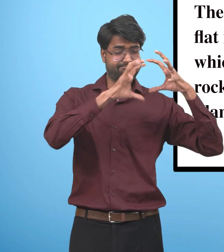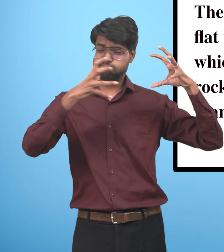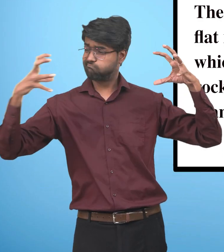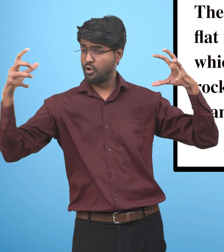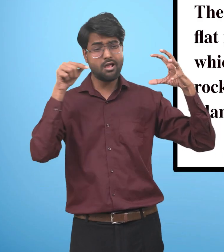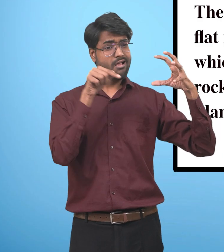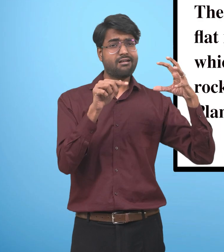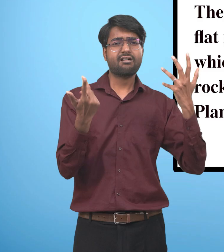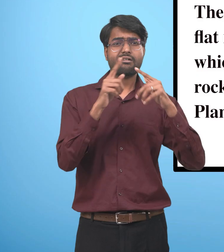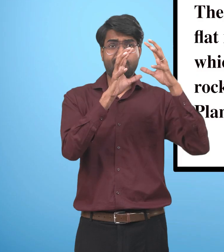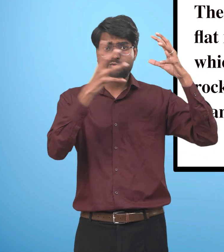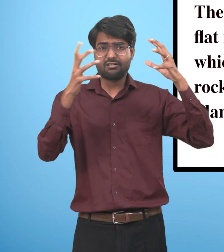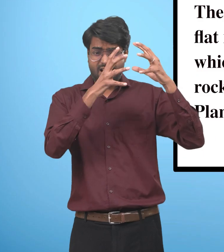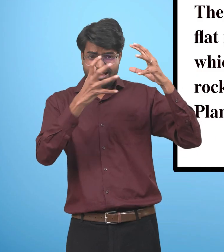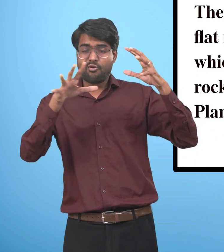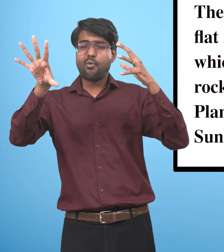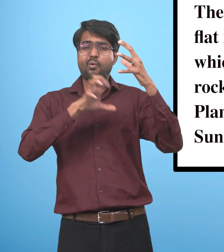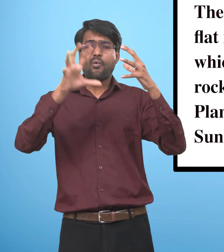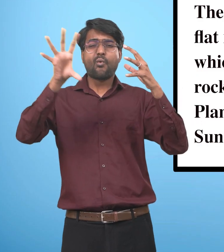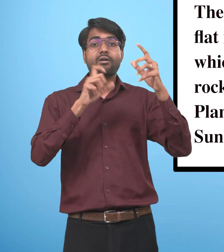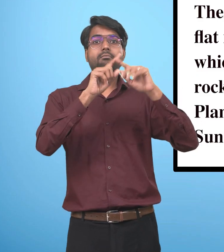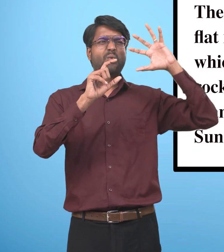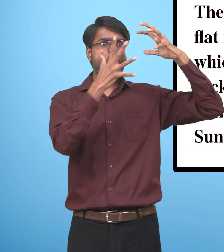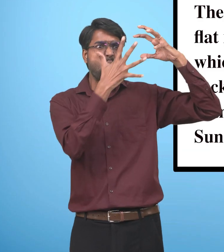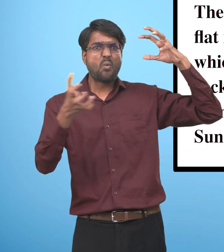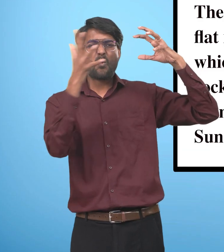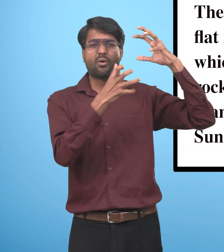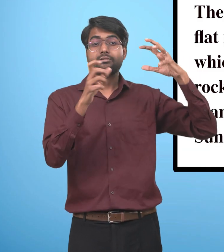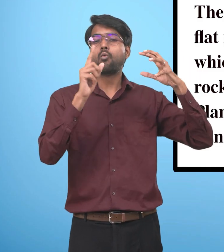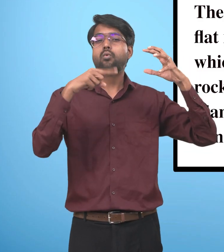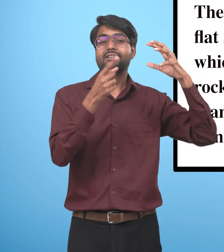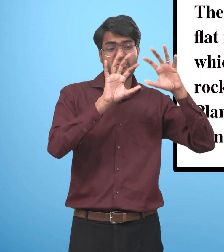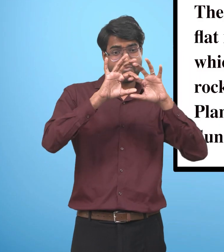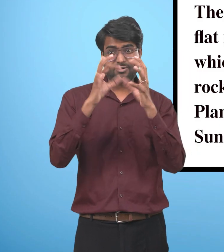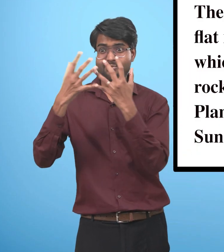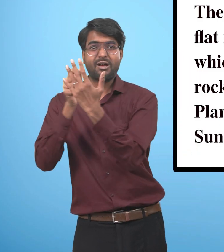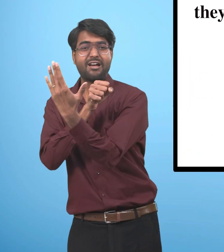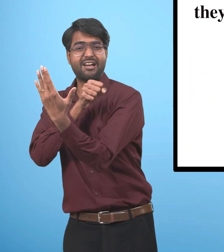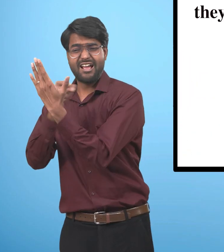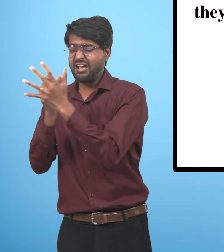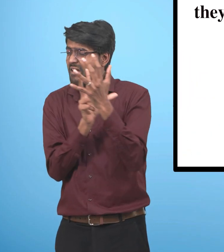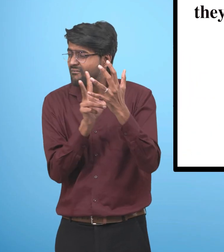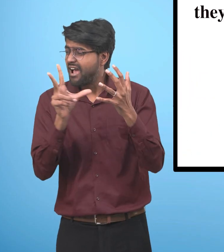Planets get most of their energy from the sun, so the farther they are, the colder they are in